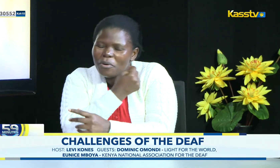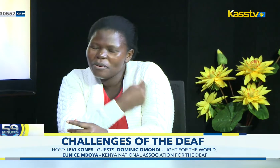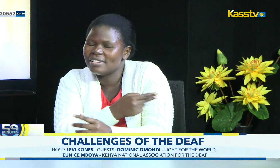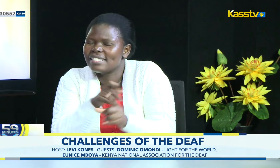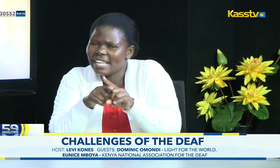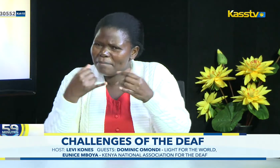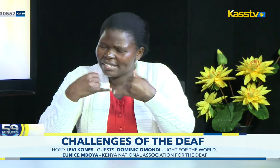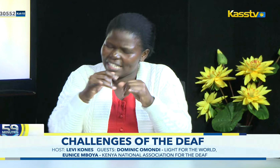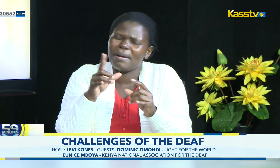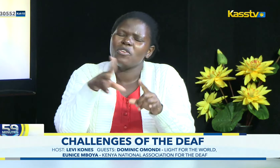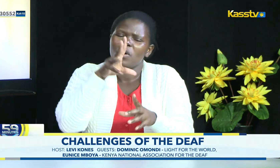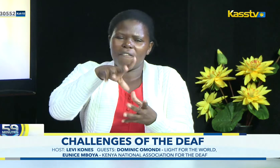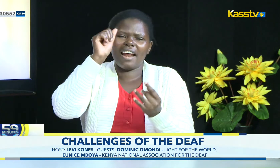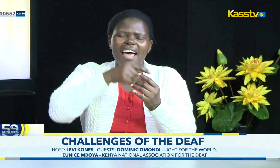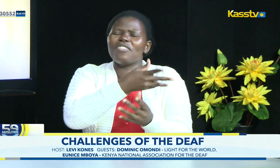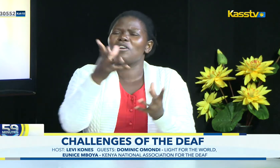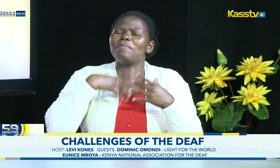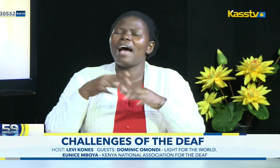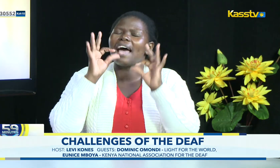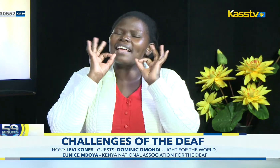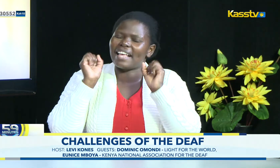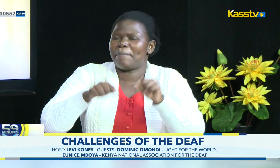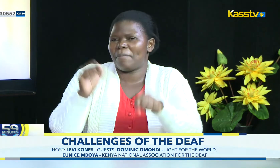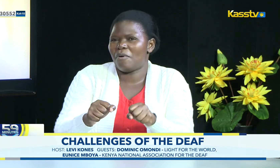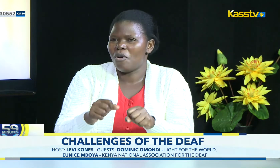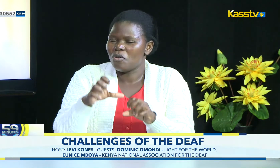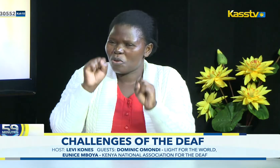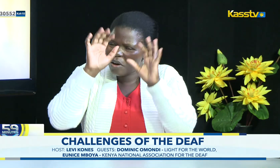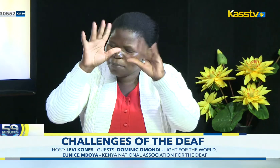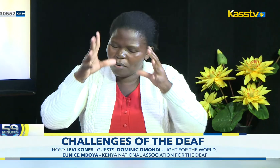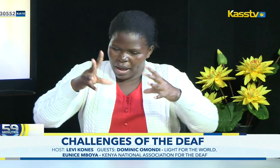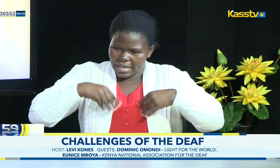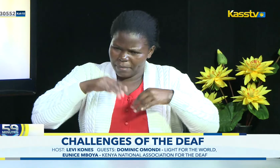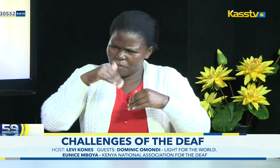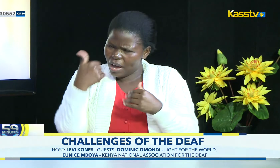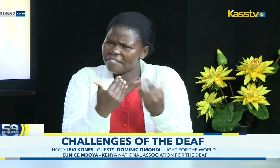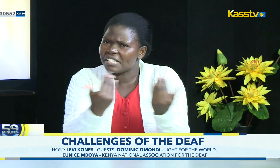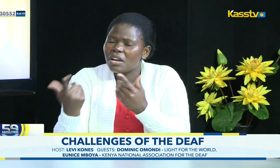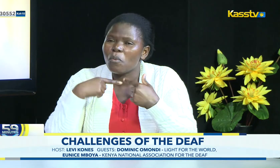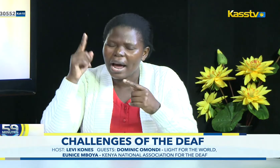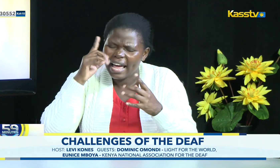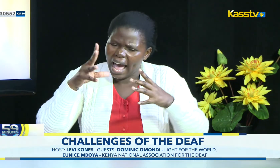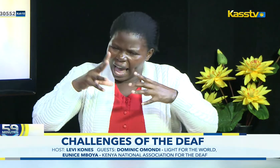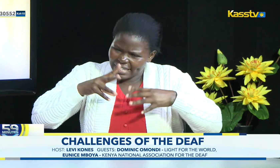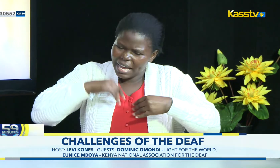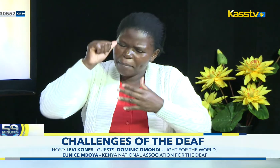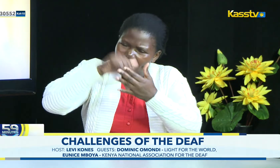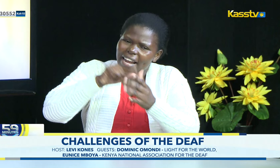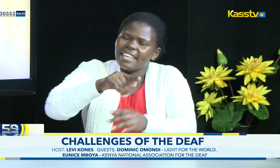express themselves, interact with others socially, and within all aspects of life. Deaf persons are capable. So if you